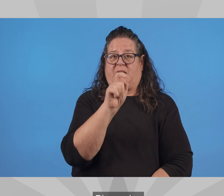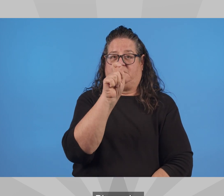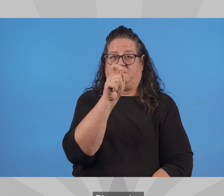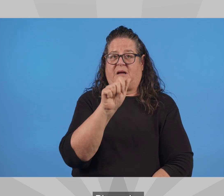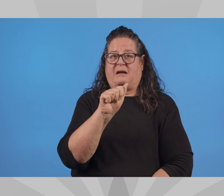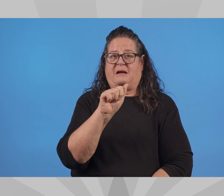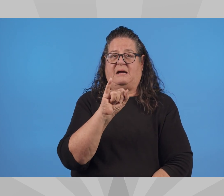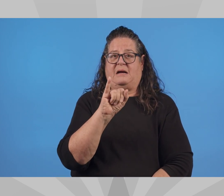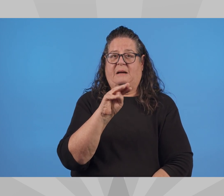Biography.